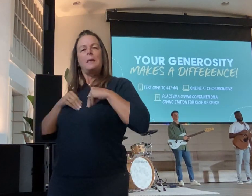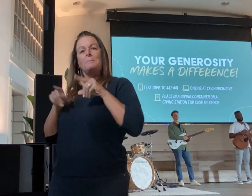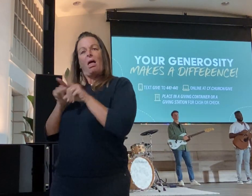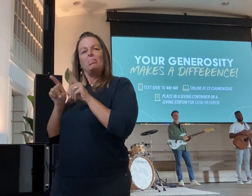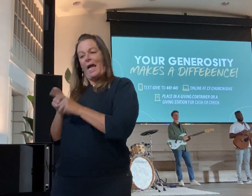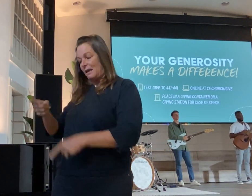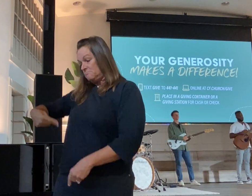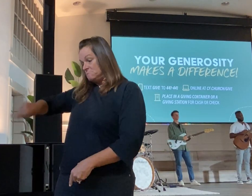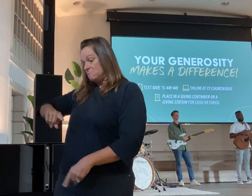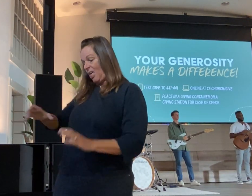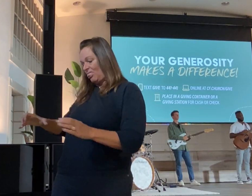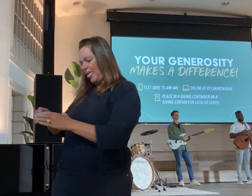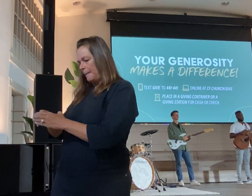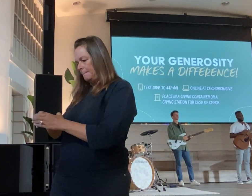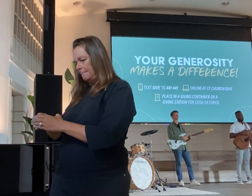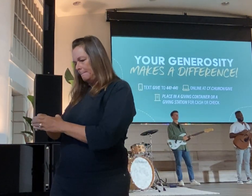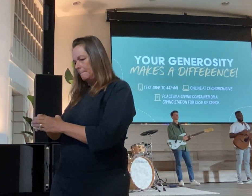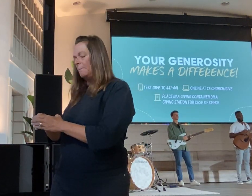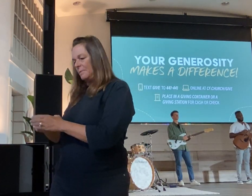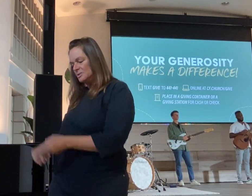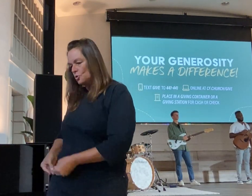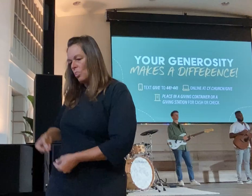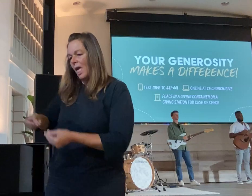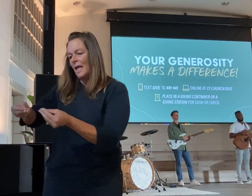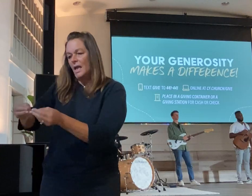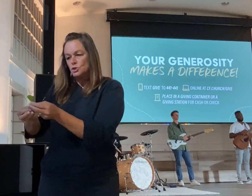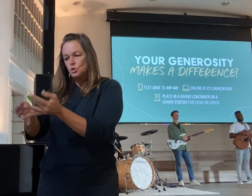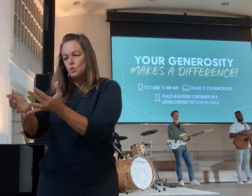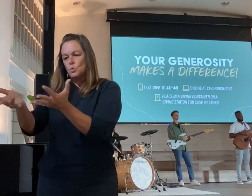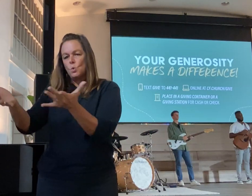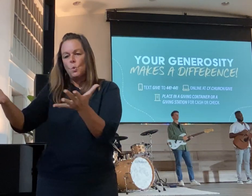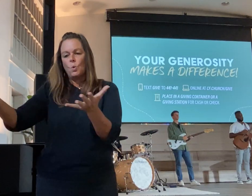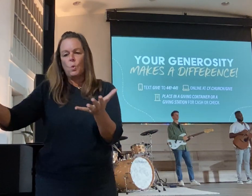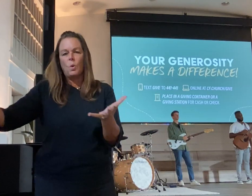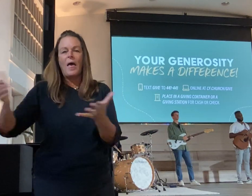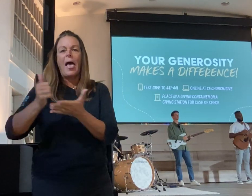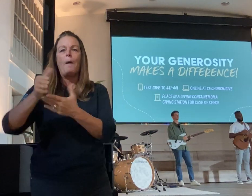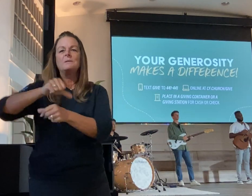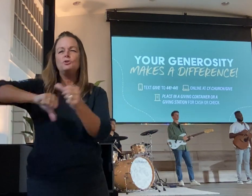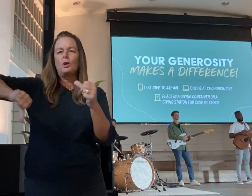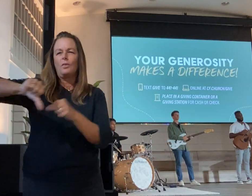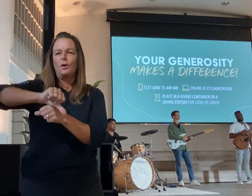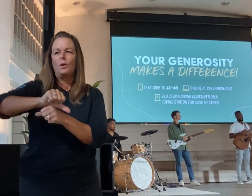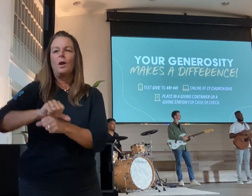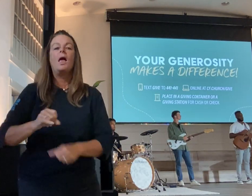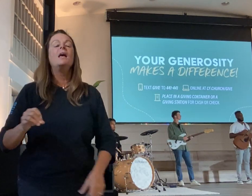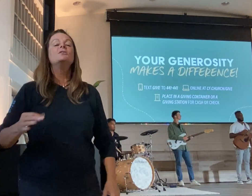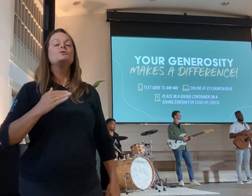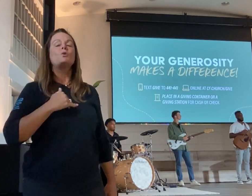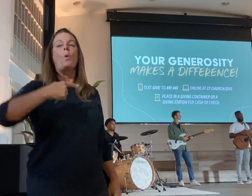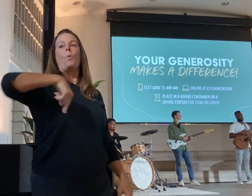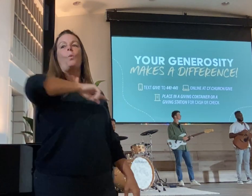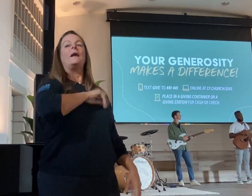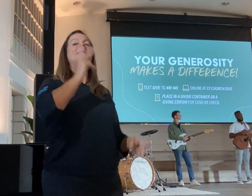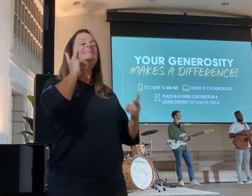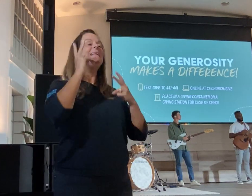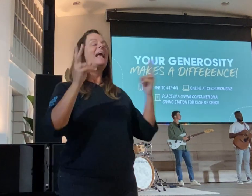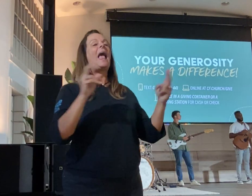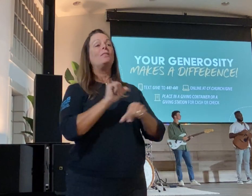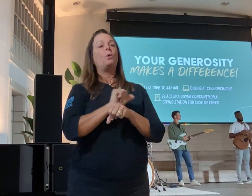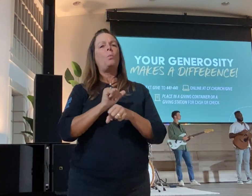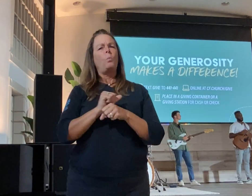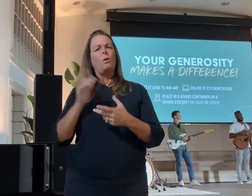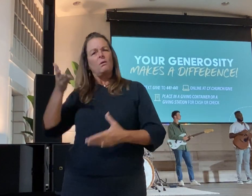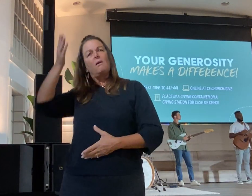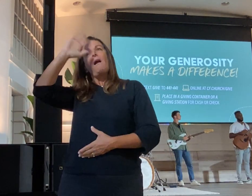they actually gave collectively together, not to a church, right, but through the church, so that God's work would